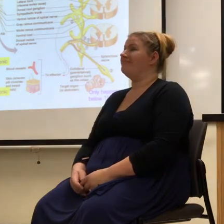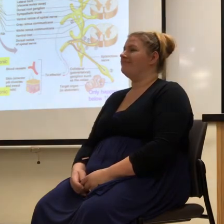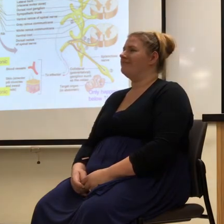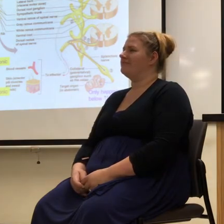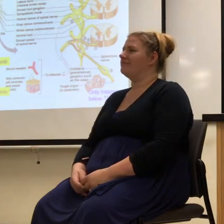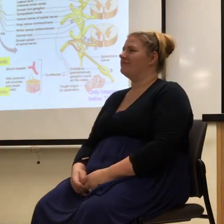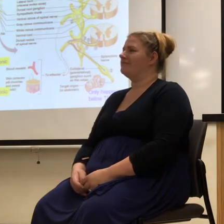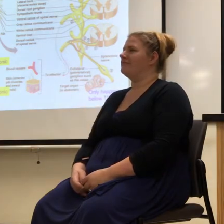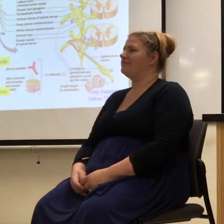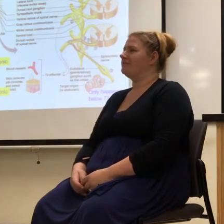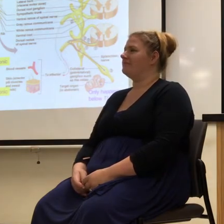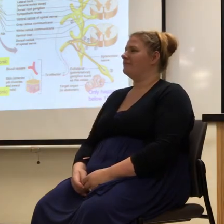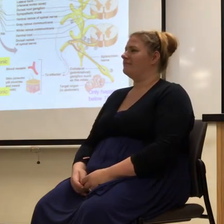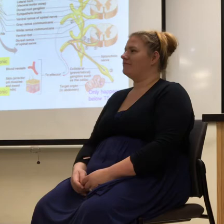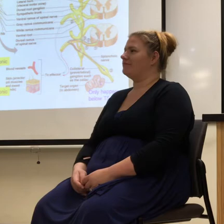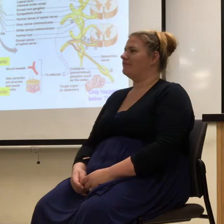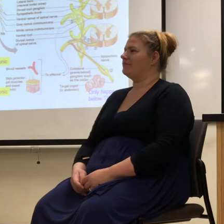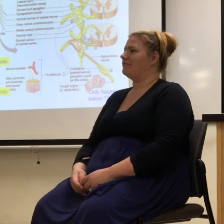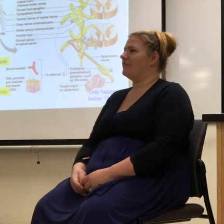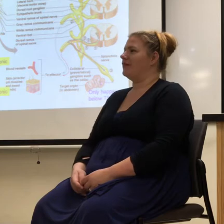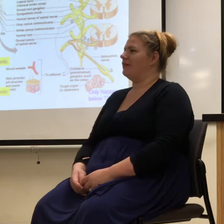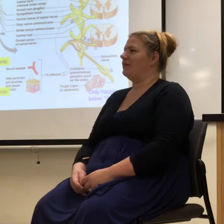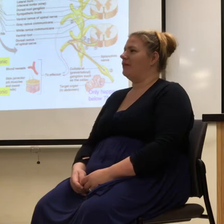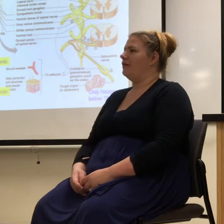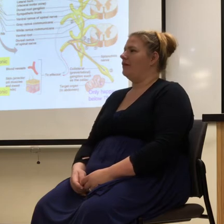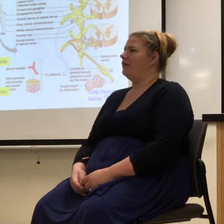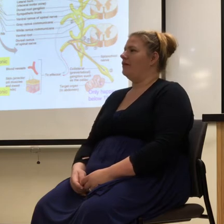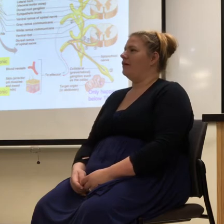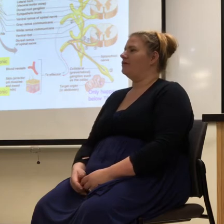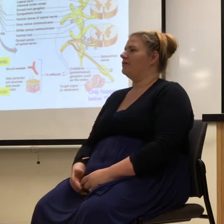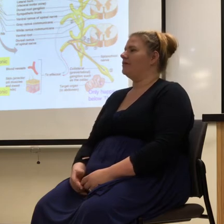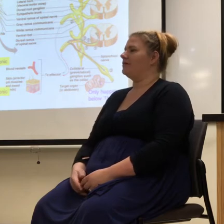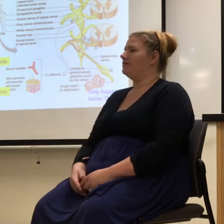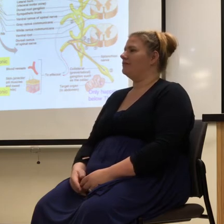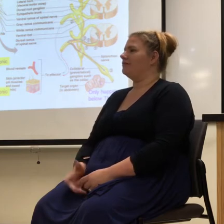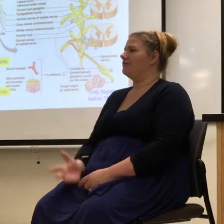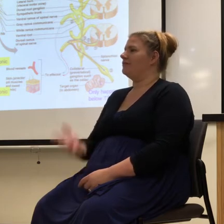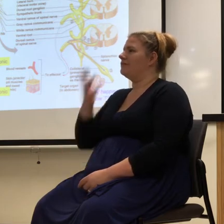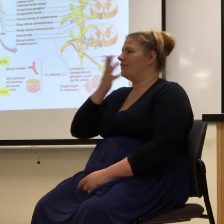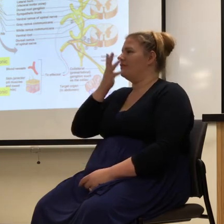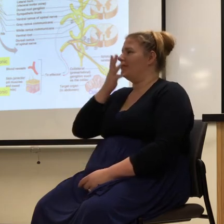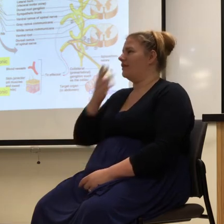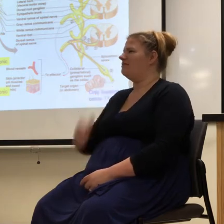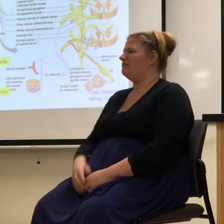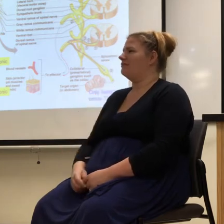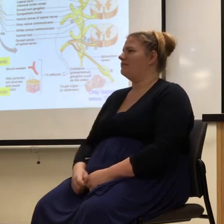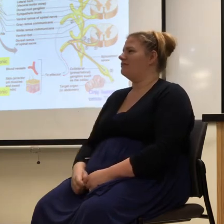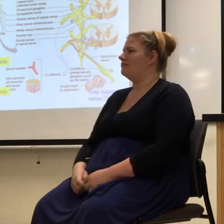Thank you.